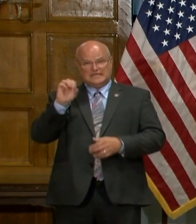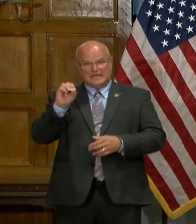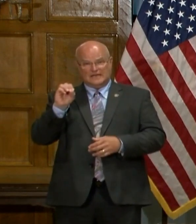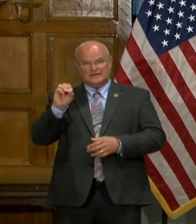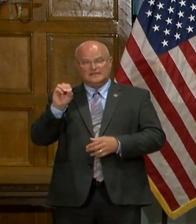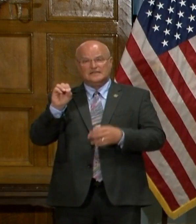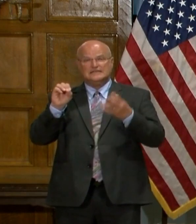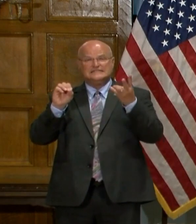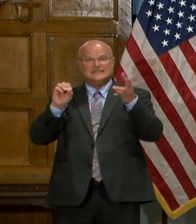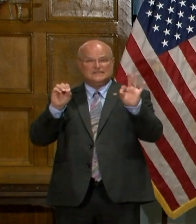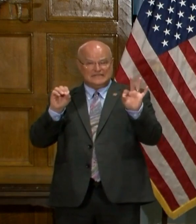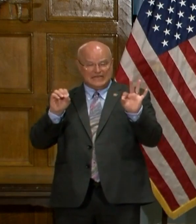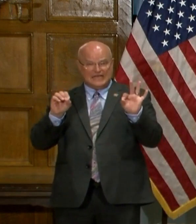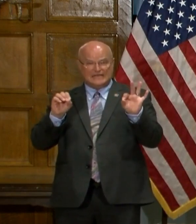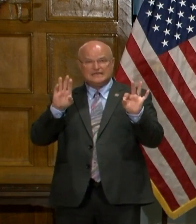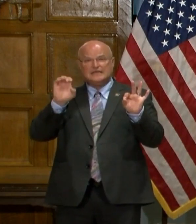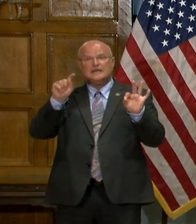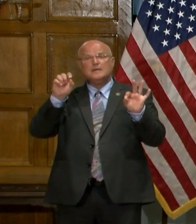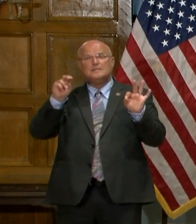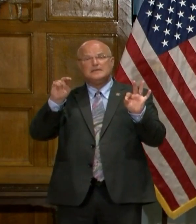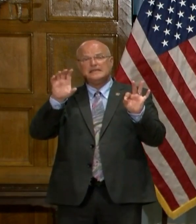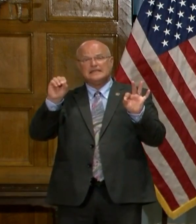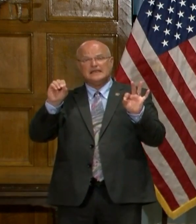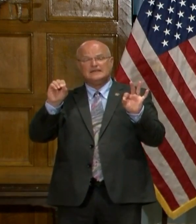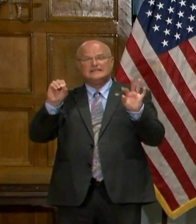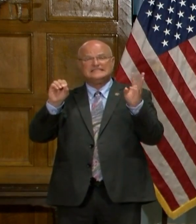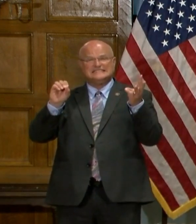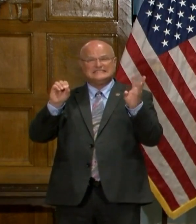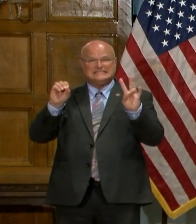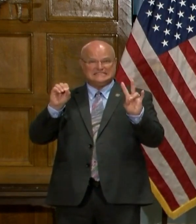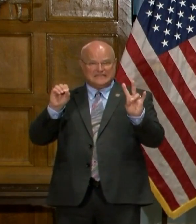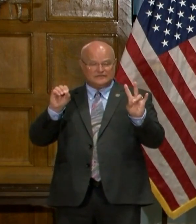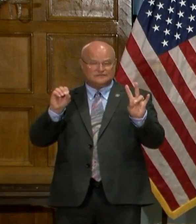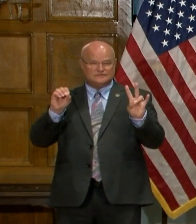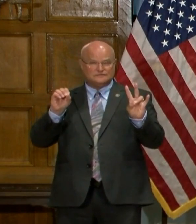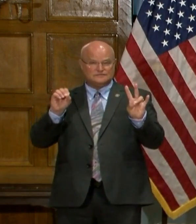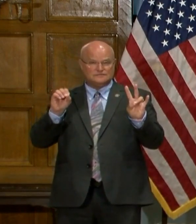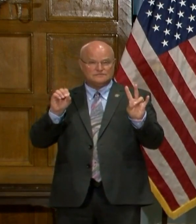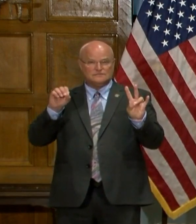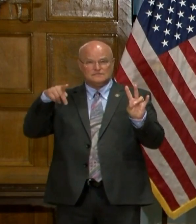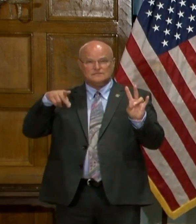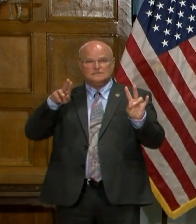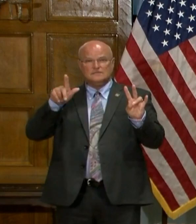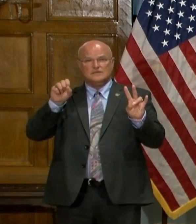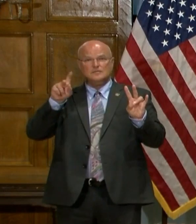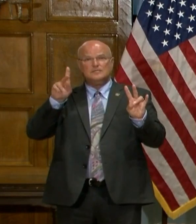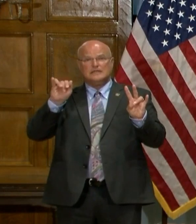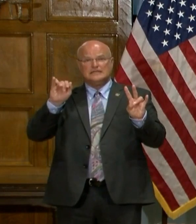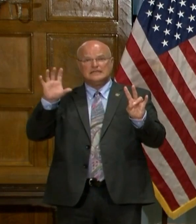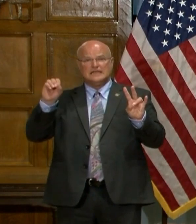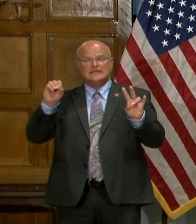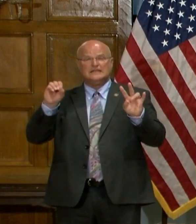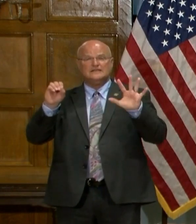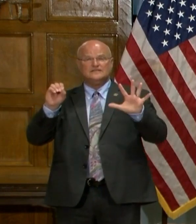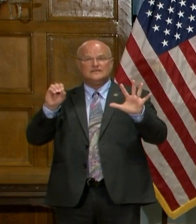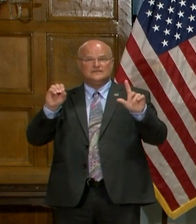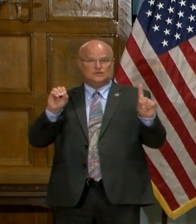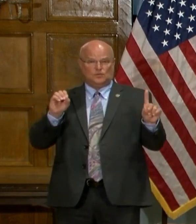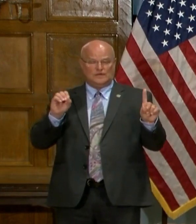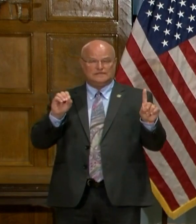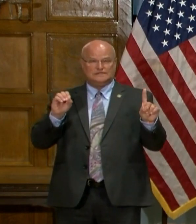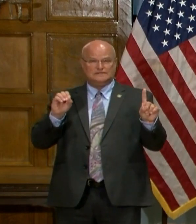had 79. Benton County had 67, Pulaski County had